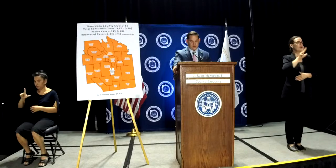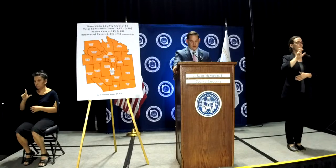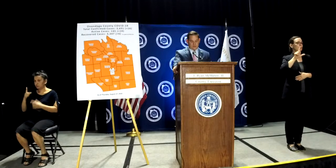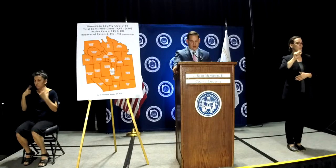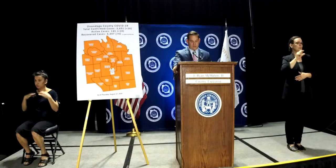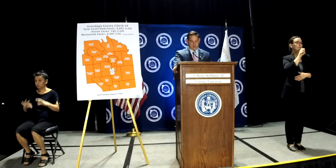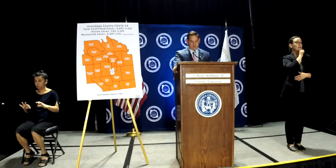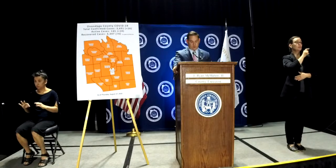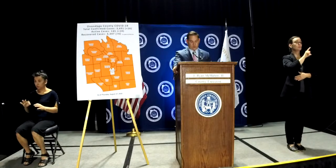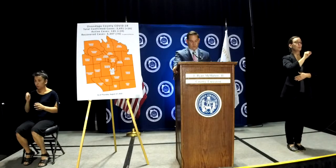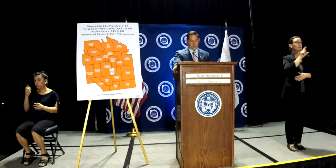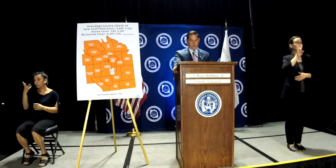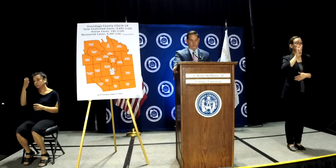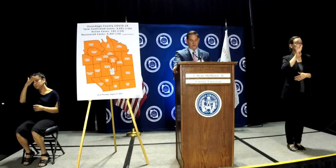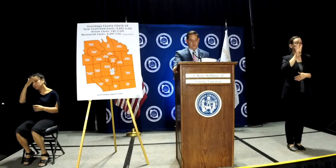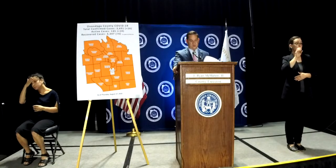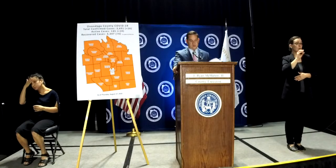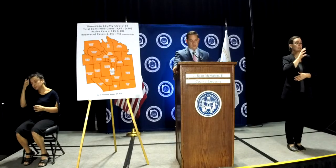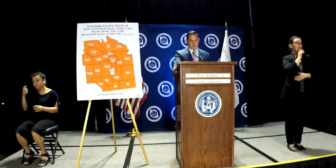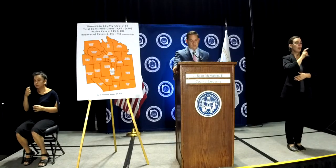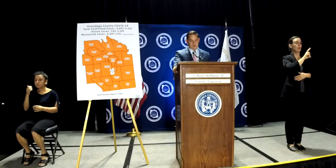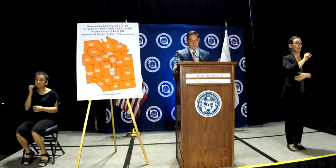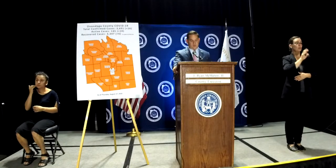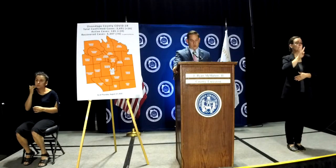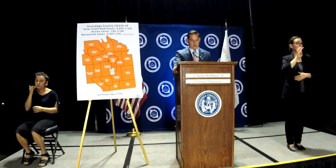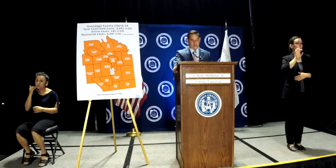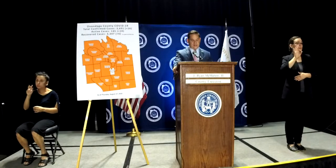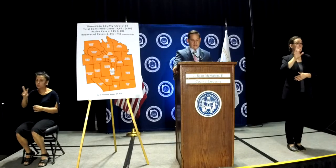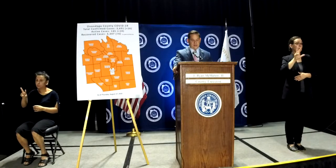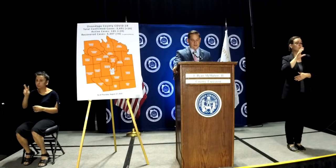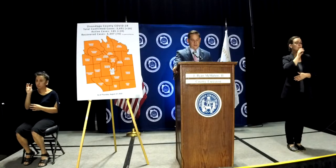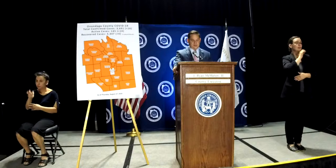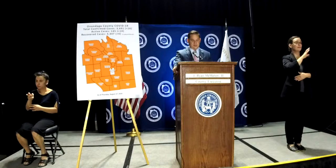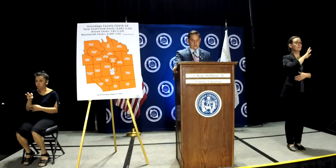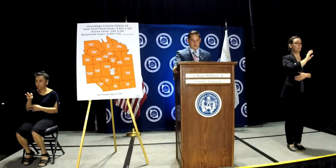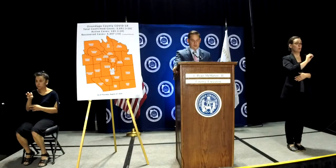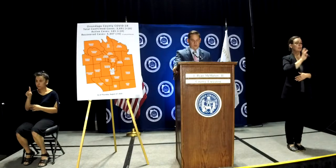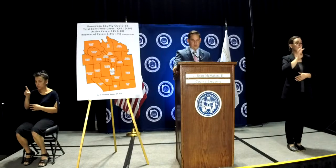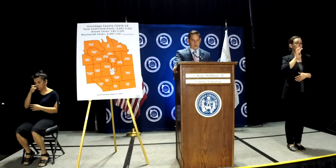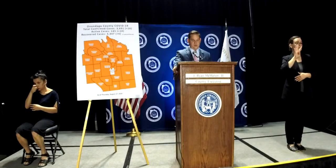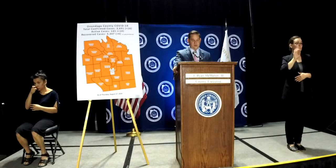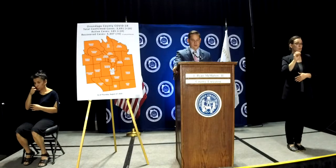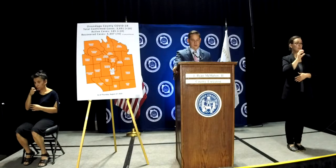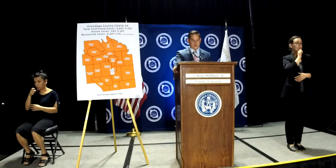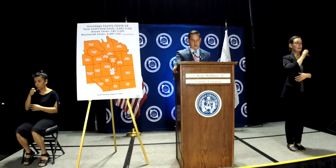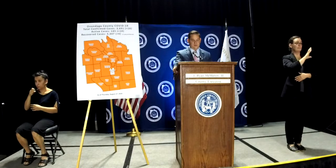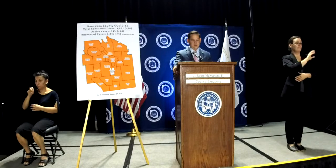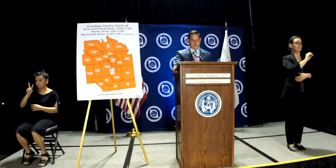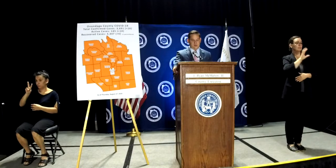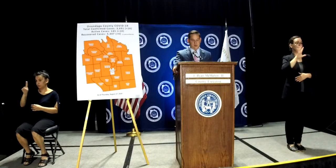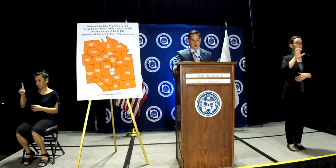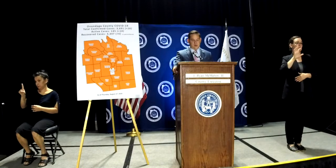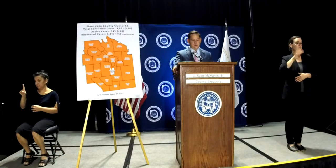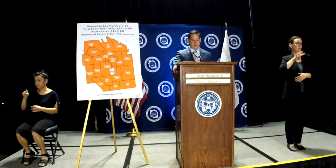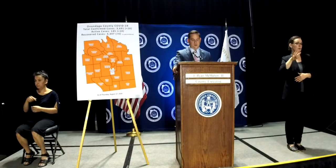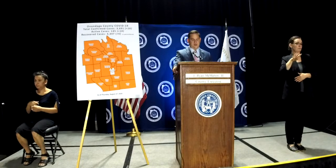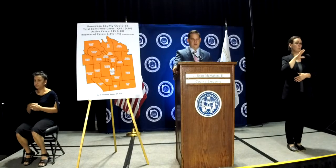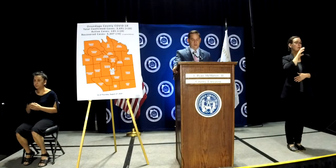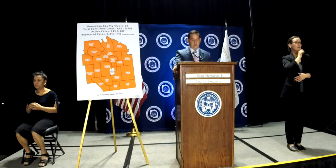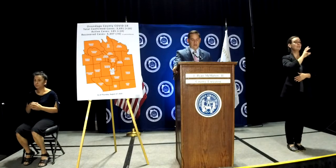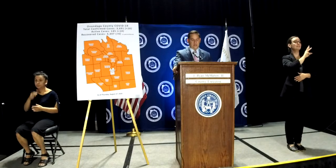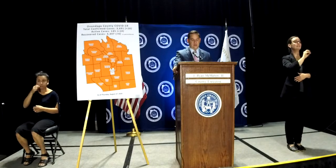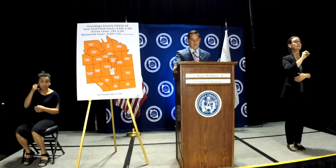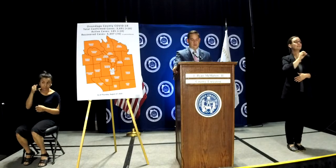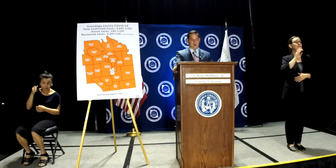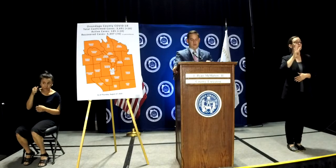40s, 544 in their 50s, 418 in their 60s, 306 in their 70s, 270